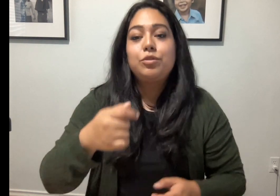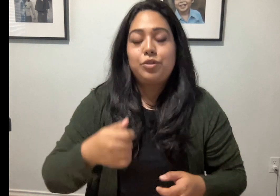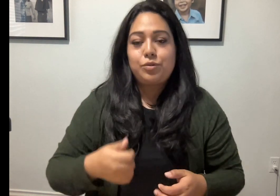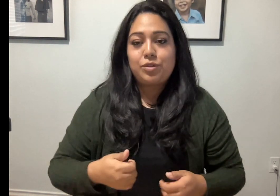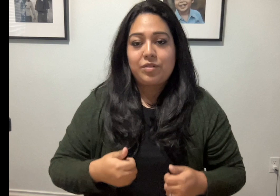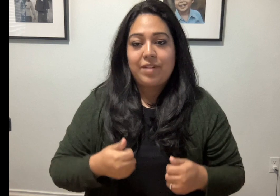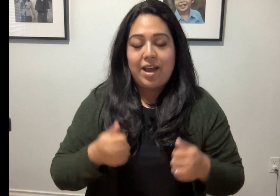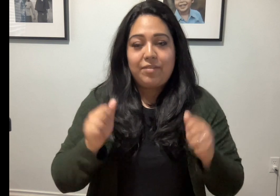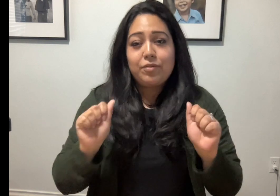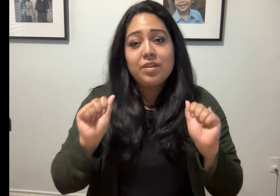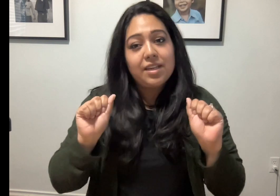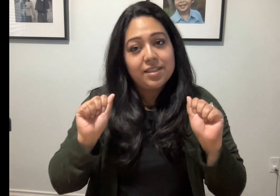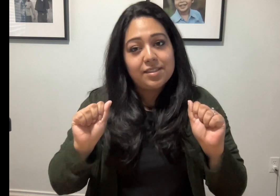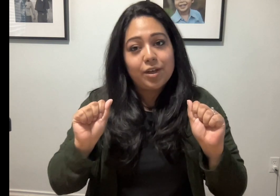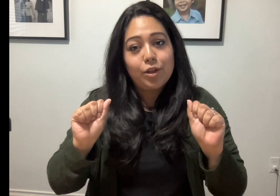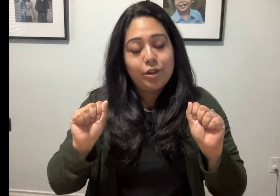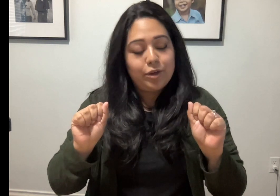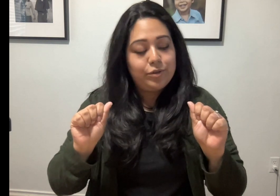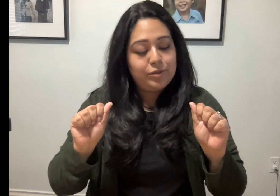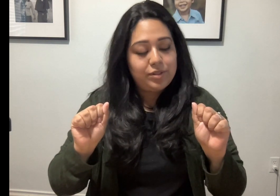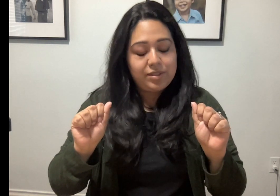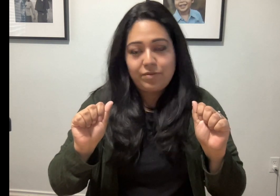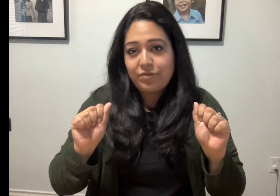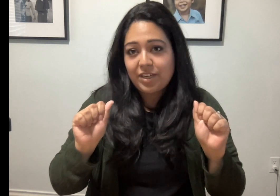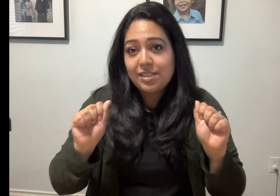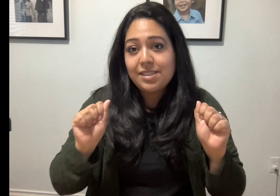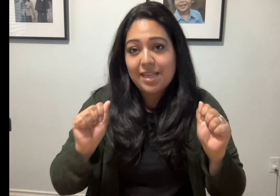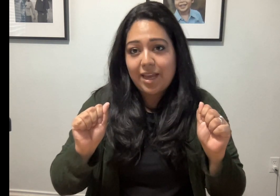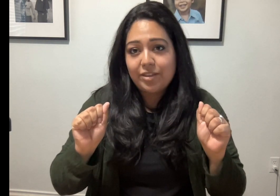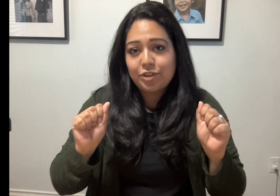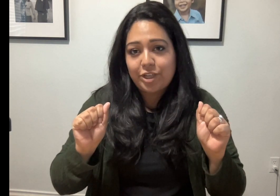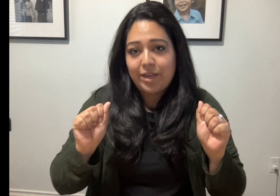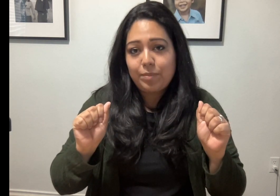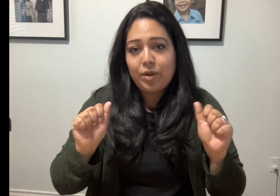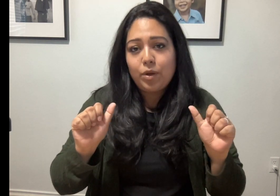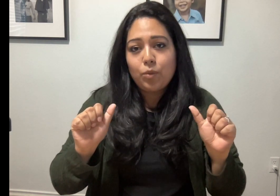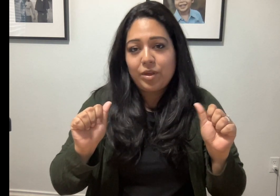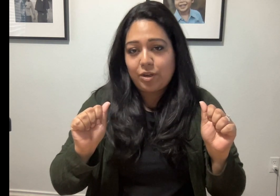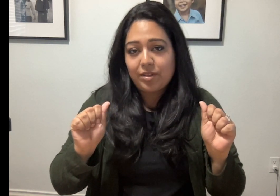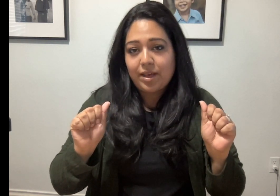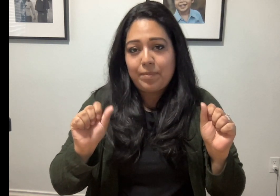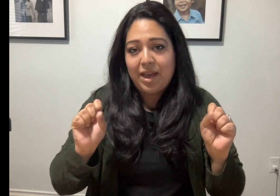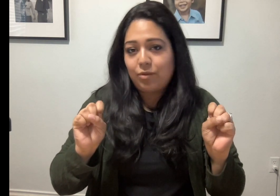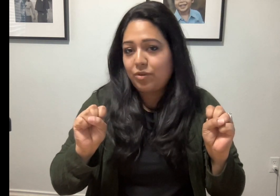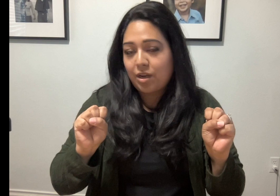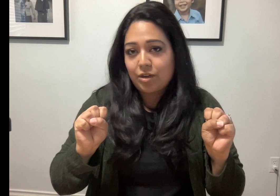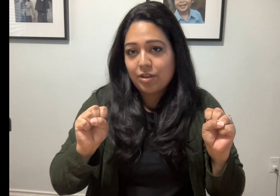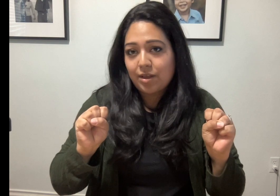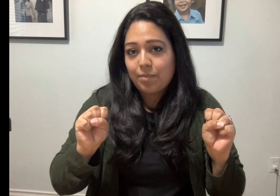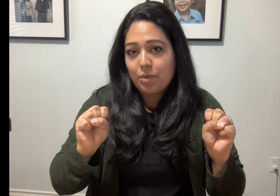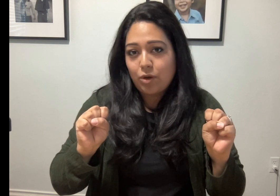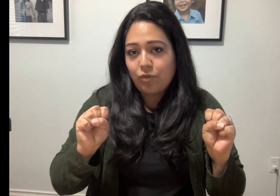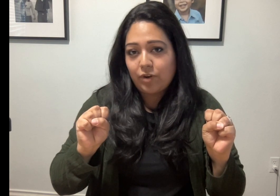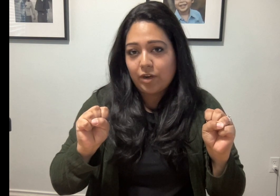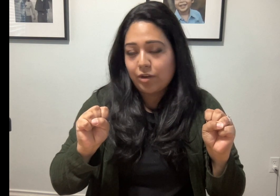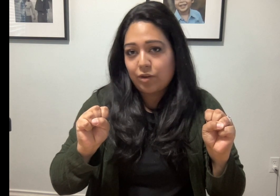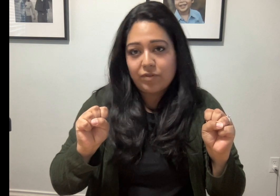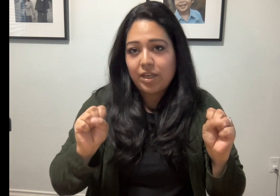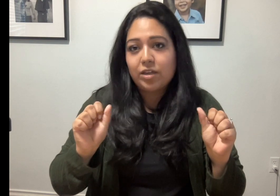to survive. It is a closed fist hand shape with your thumb out, not your thumb over your fingers,